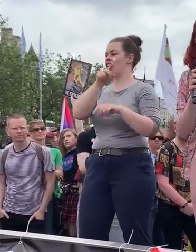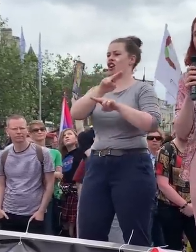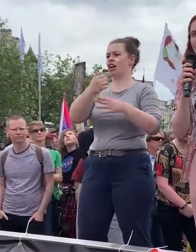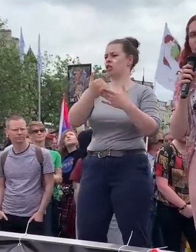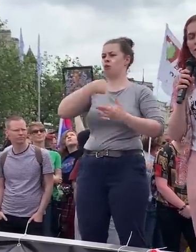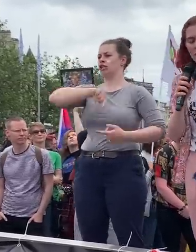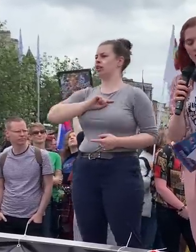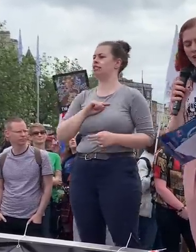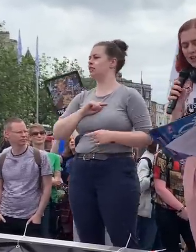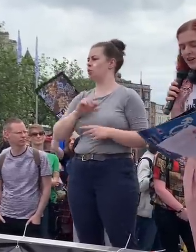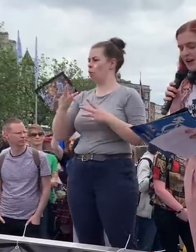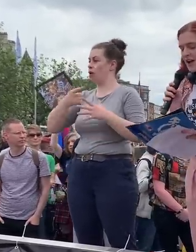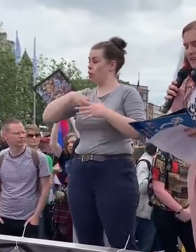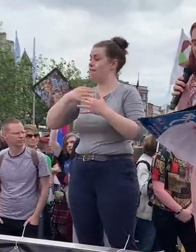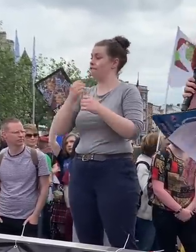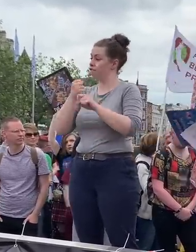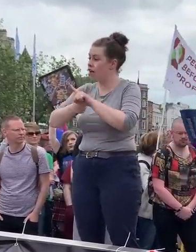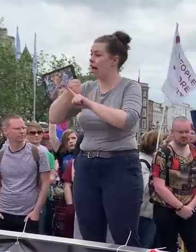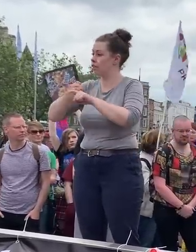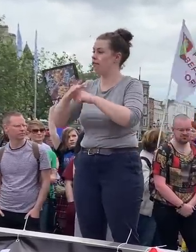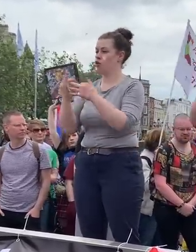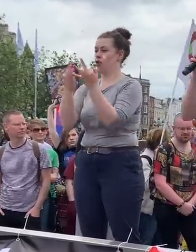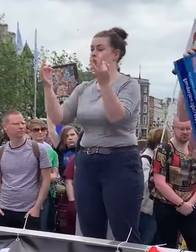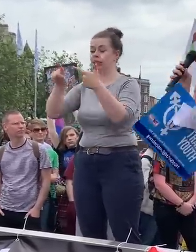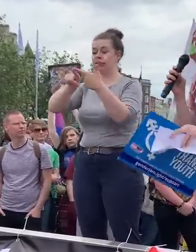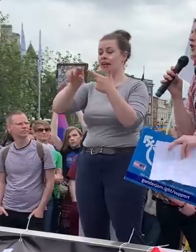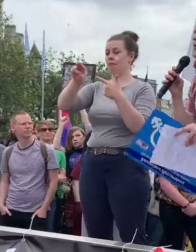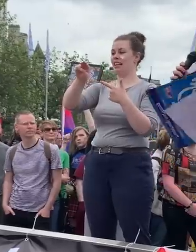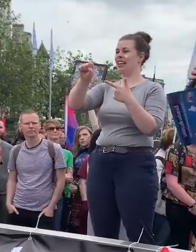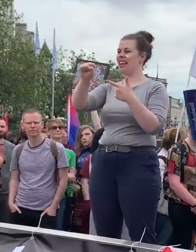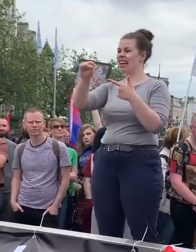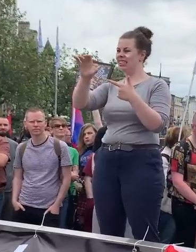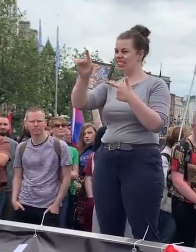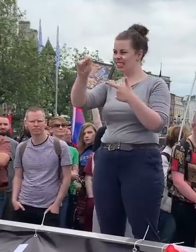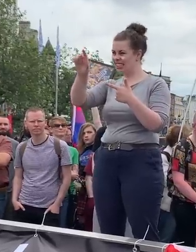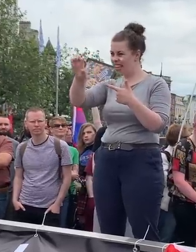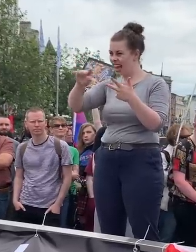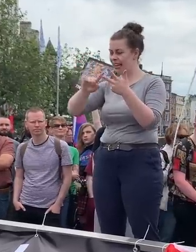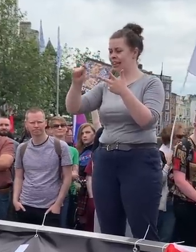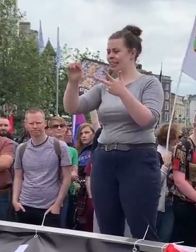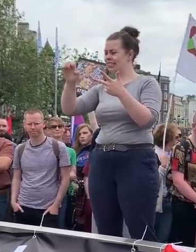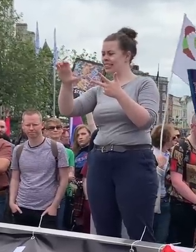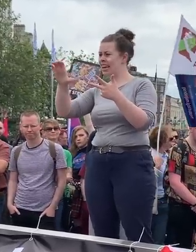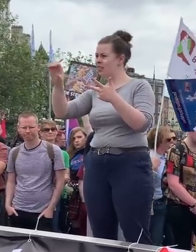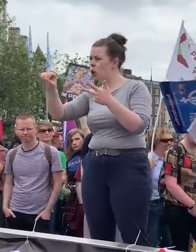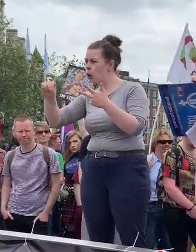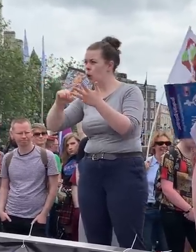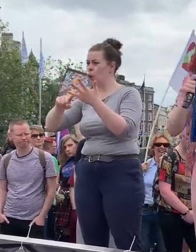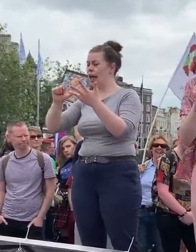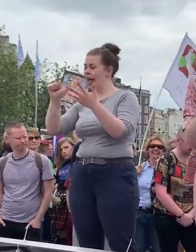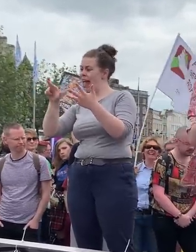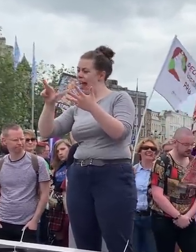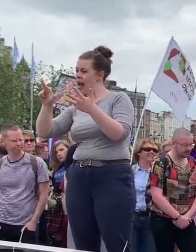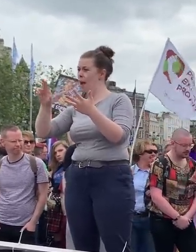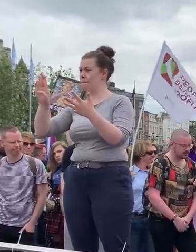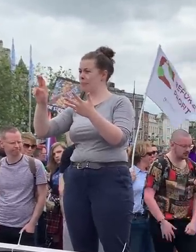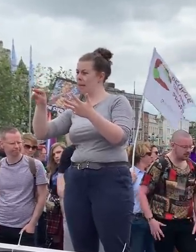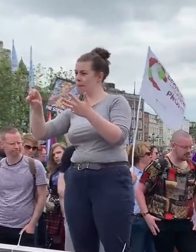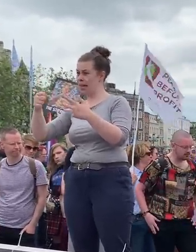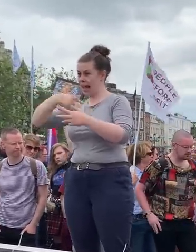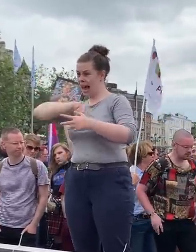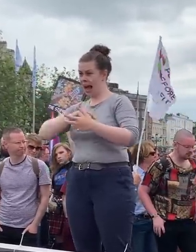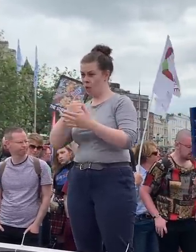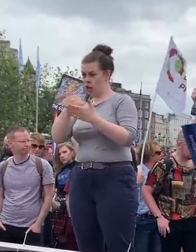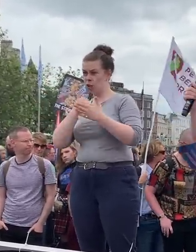allies in our fight for liberation. Nestle, Tesco, Airbnb are not our allies in our fight for